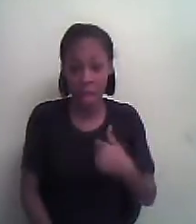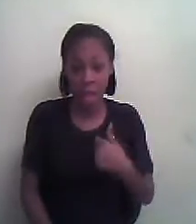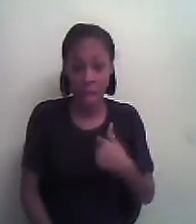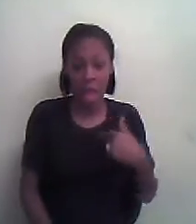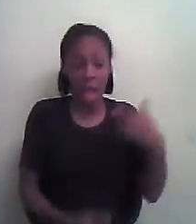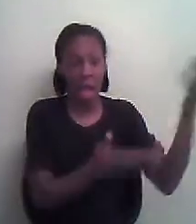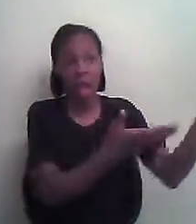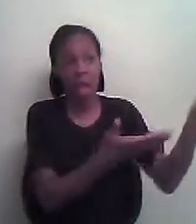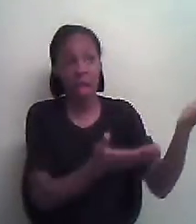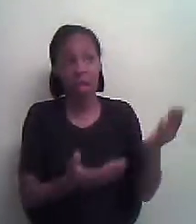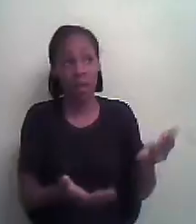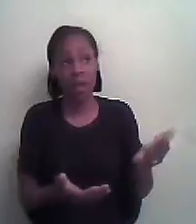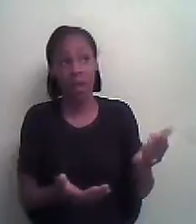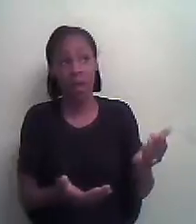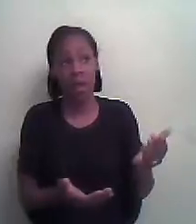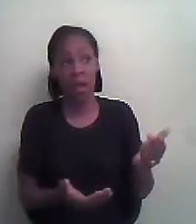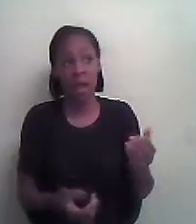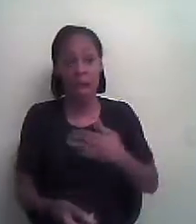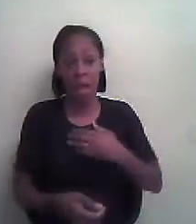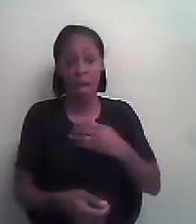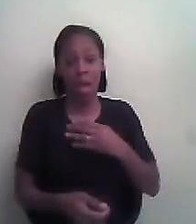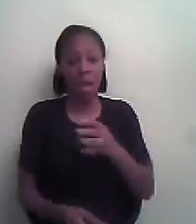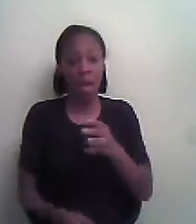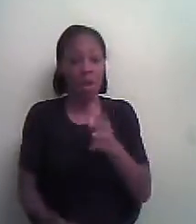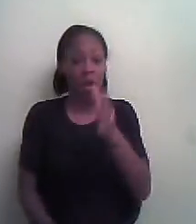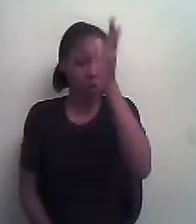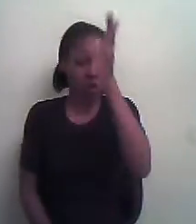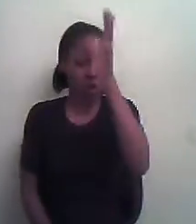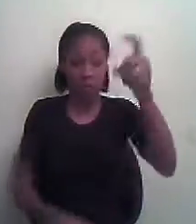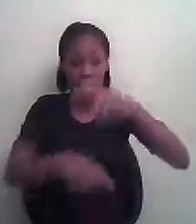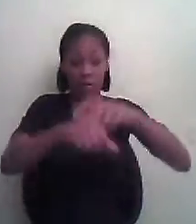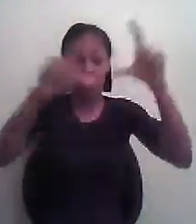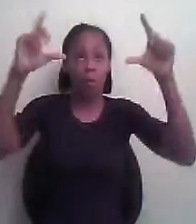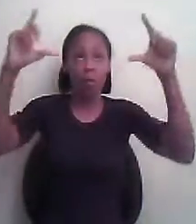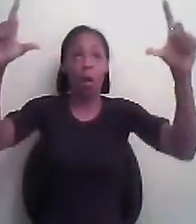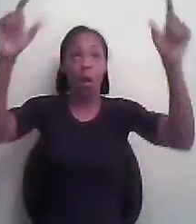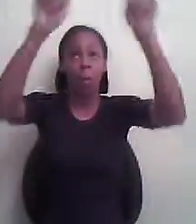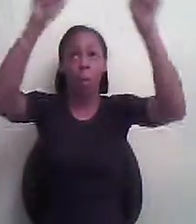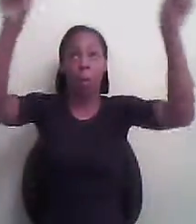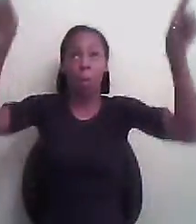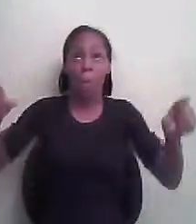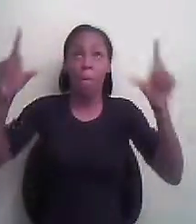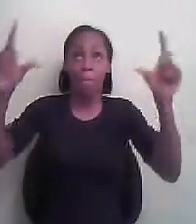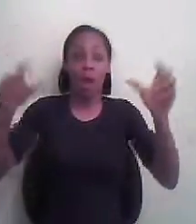my mother-in-law, which had been in the family many, many years, and we still have it today.